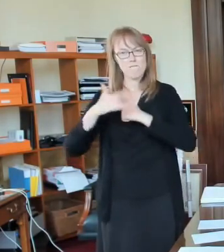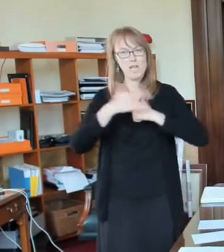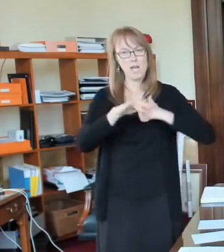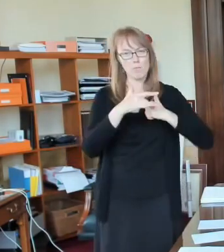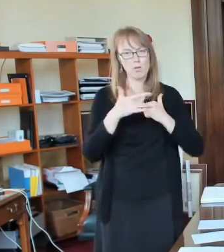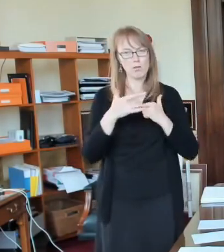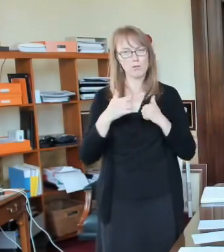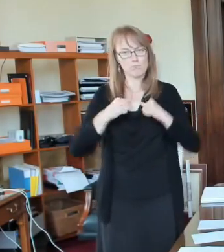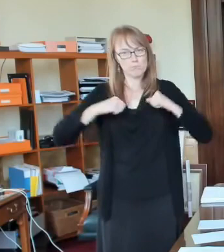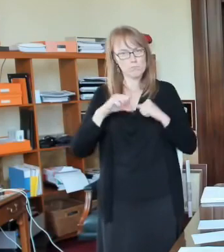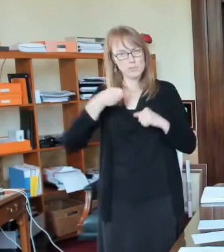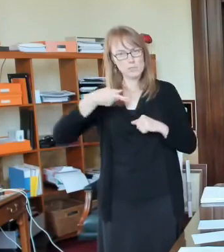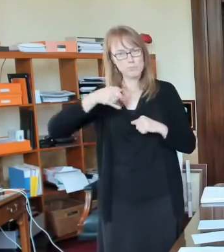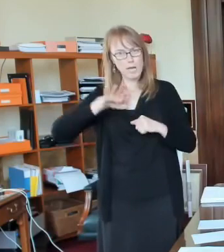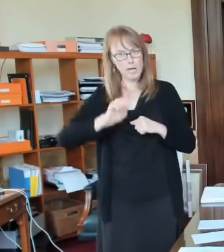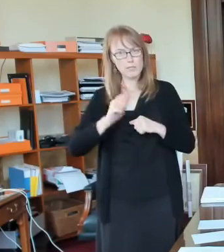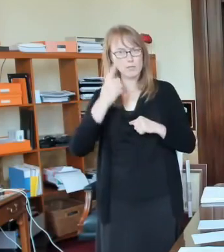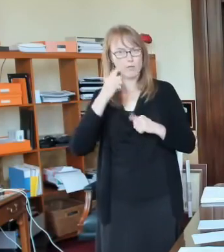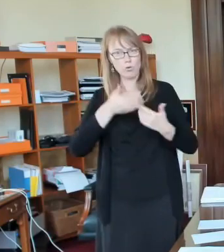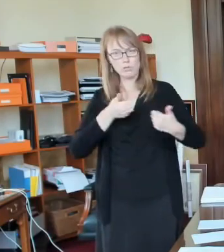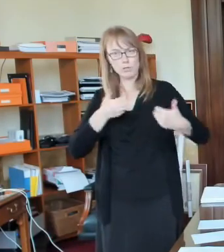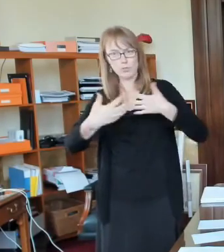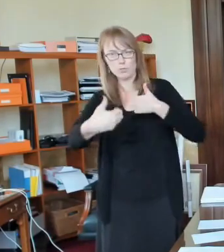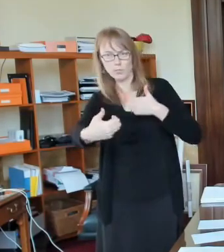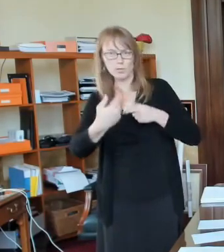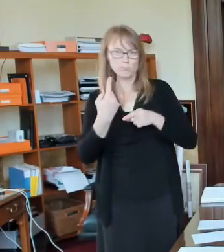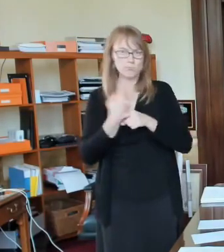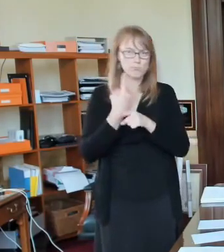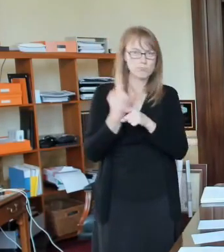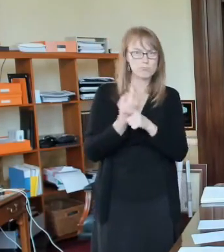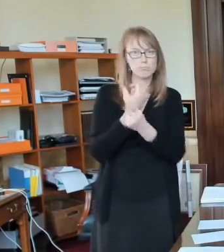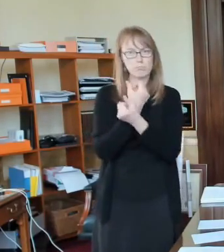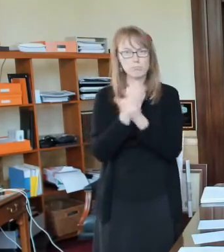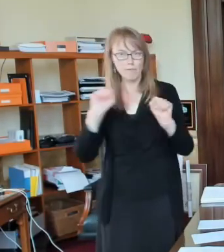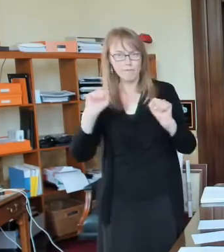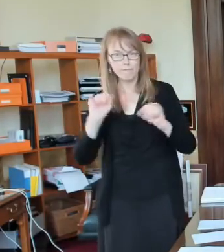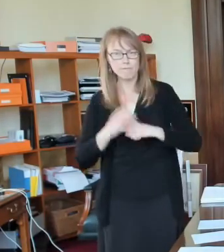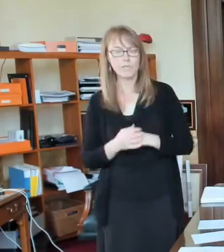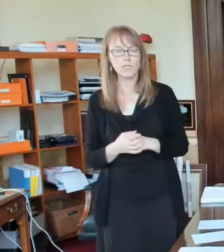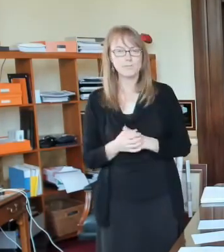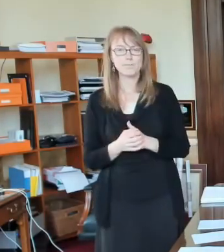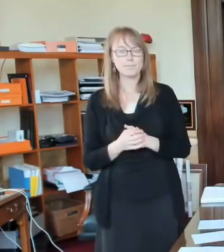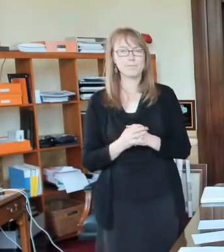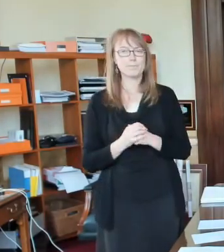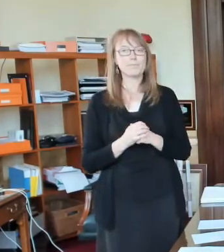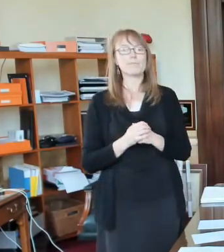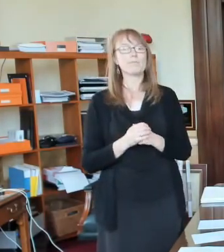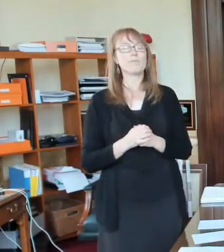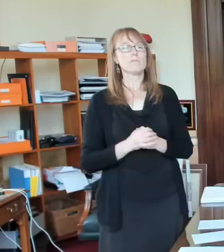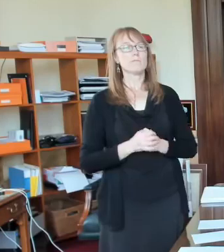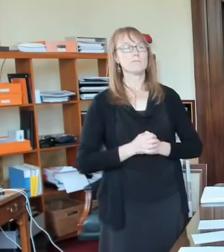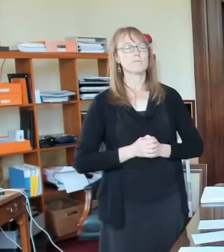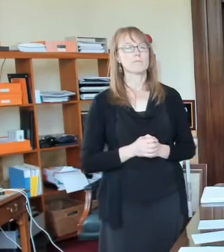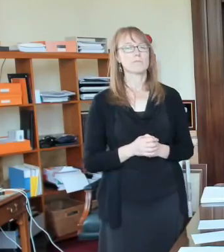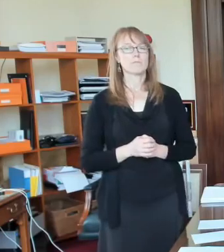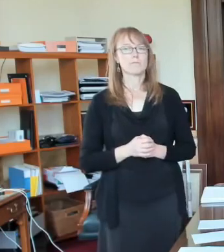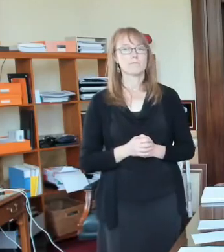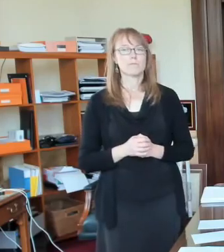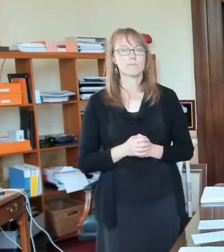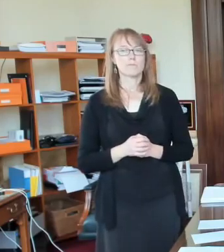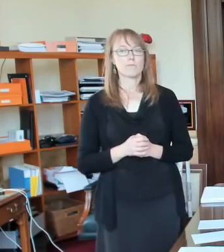to have as few people in jail as possible, but I will just say right now that those folks that are